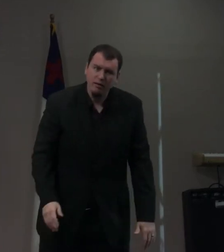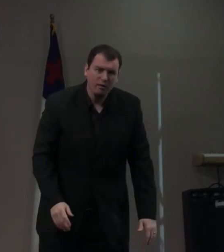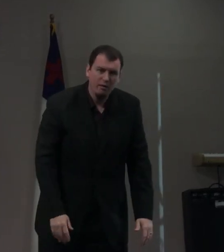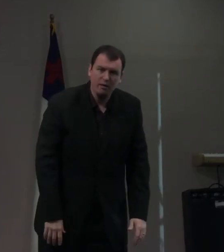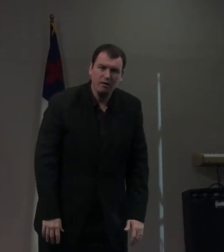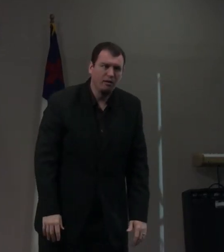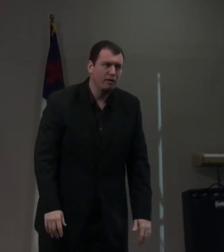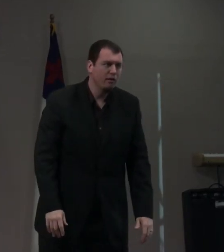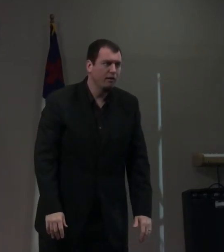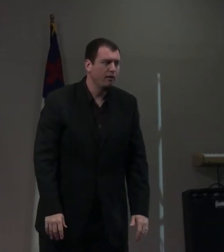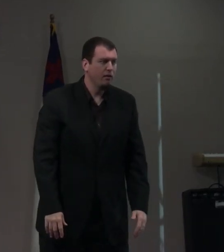We would all succeed.